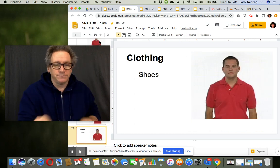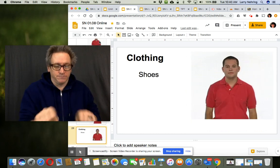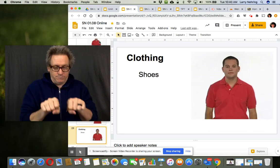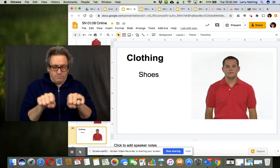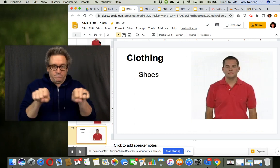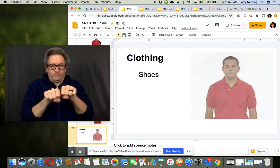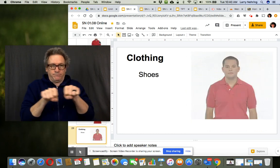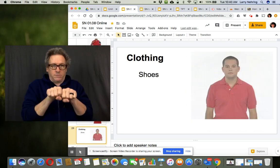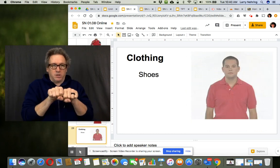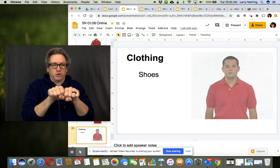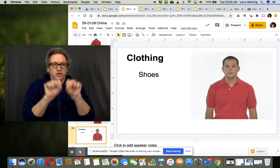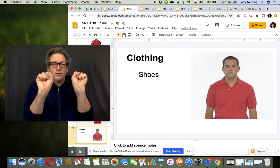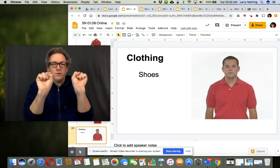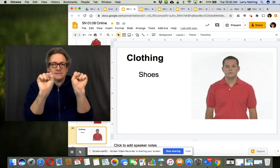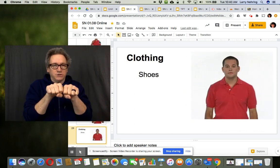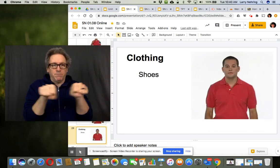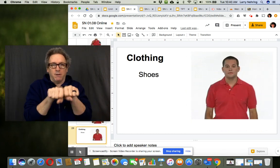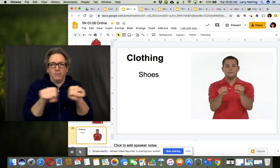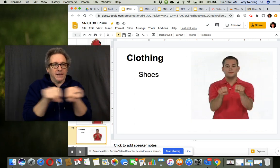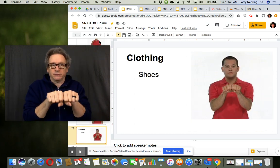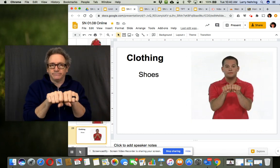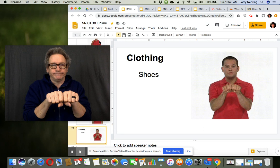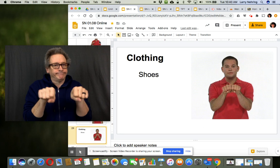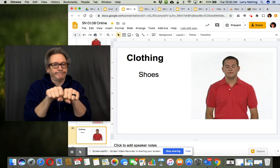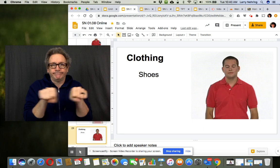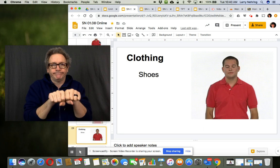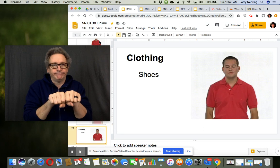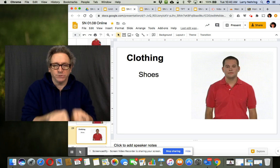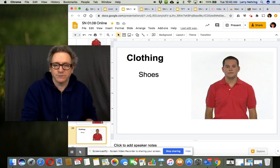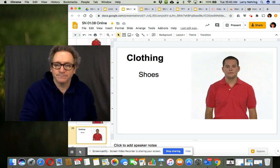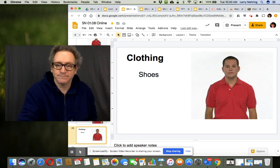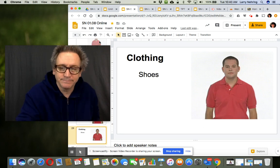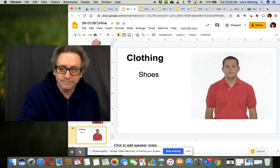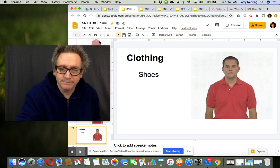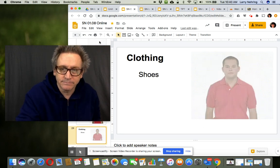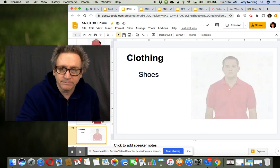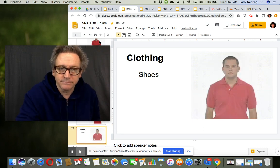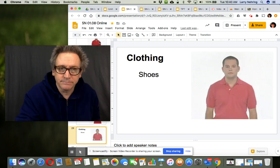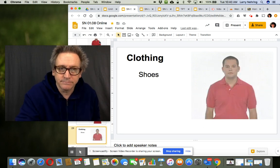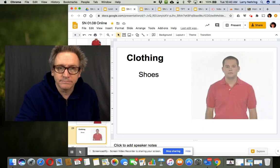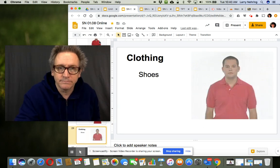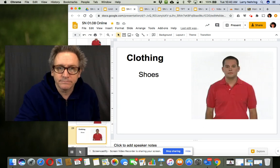Shoes. 2 S's and you just bump them together. Shoes.